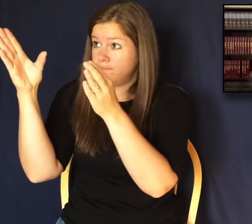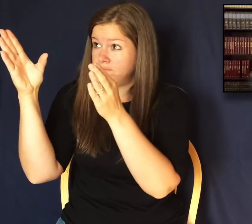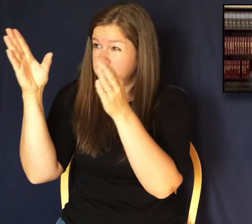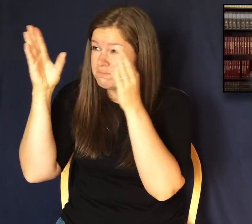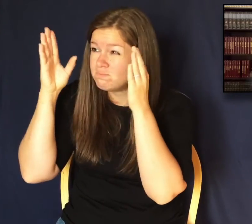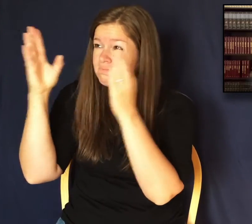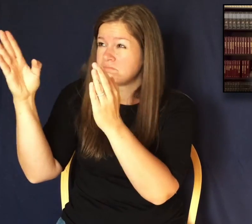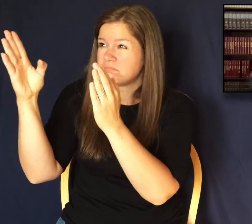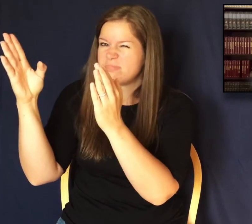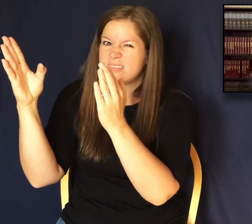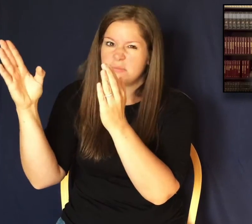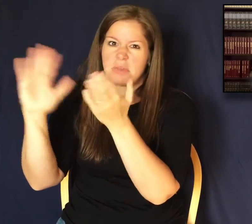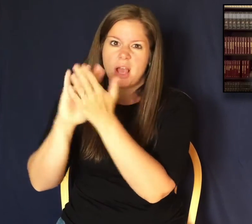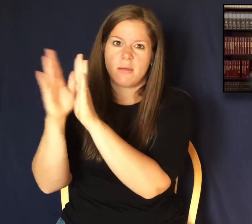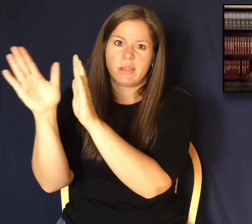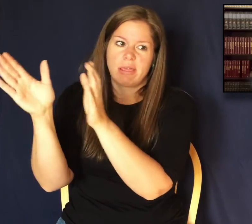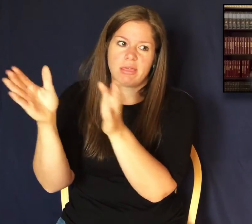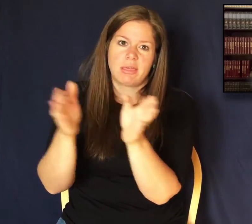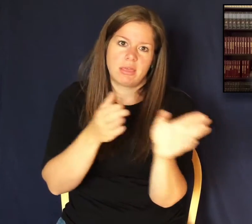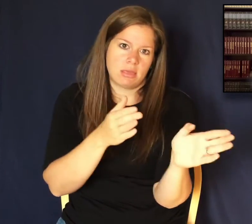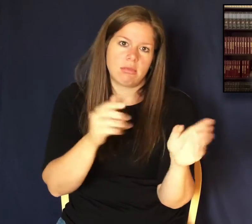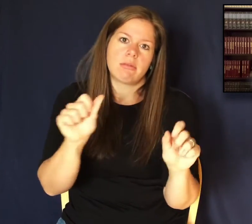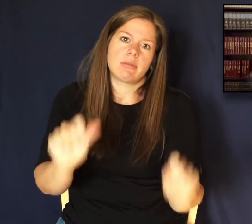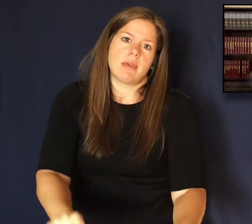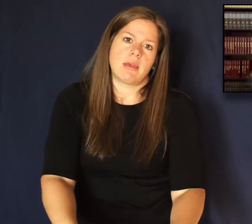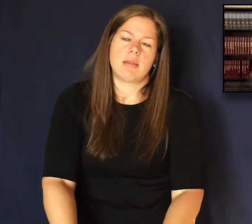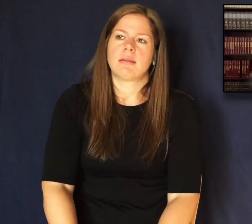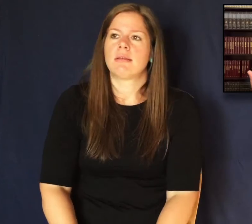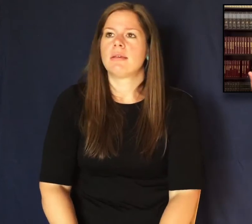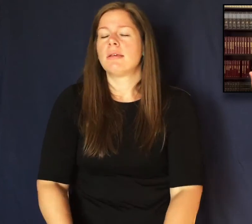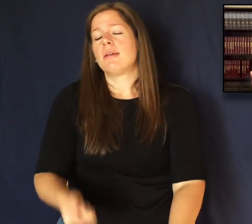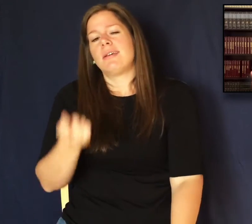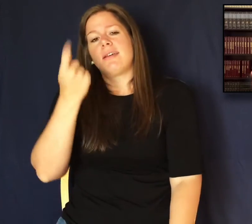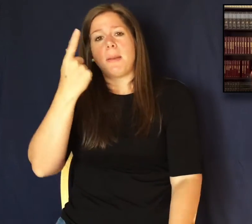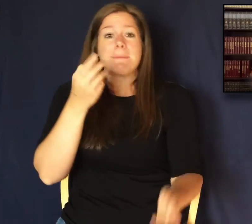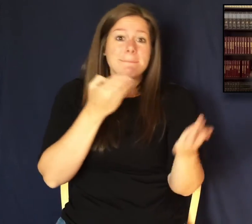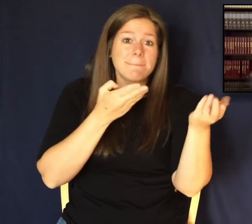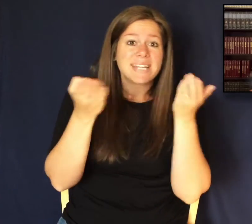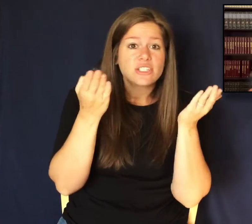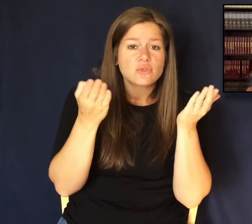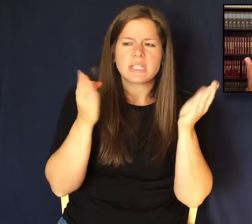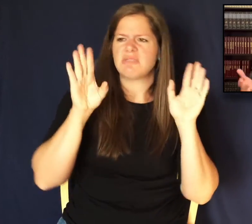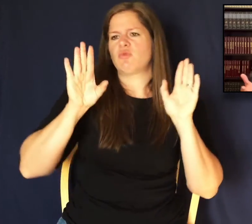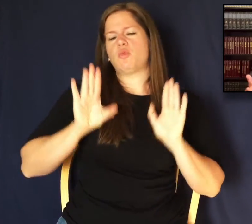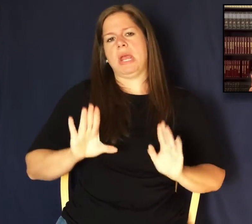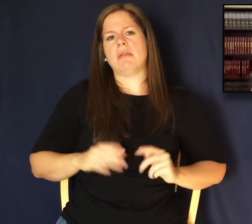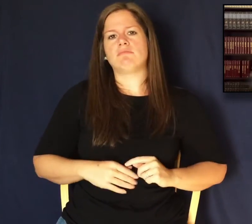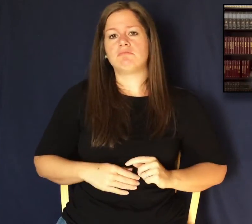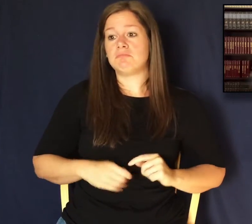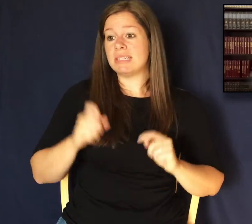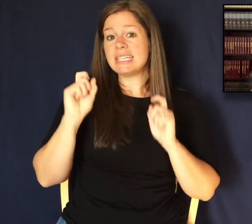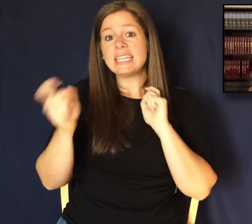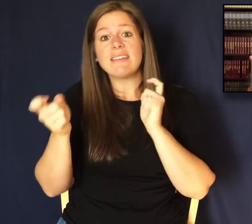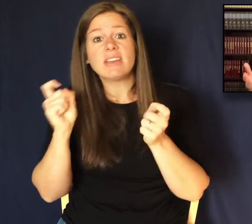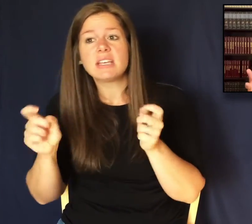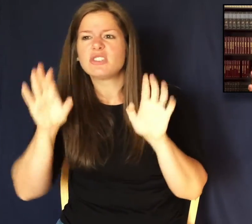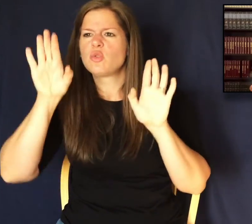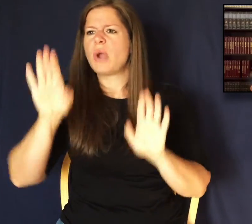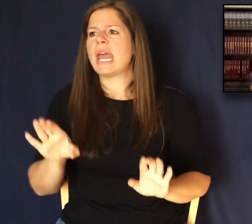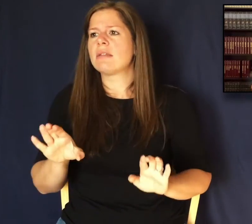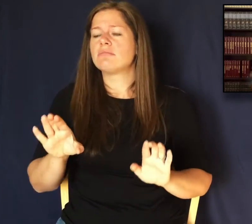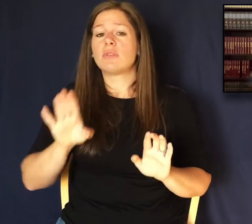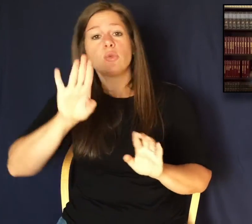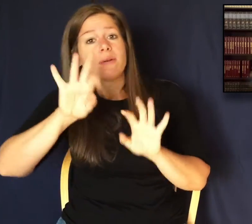distract you from what we are really here to do. In fact, ministry is great. And giving to God's work is great. And loving